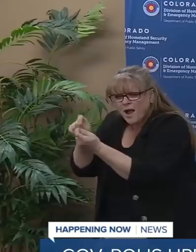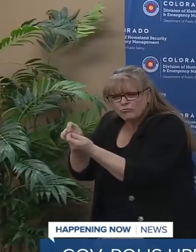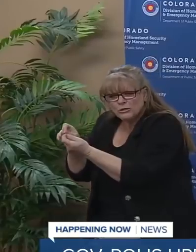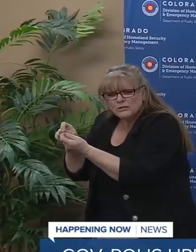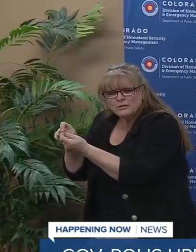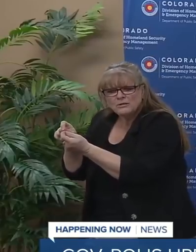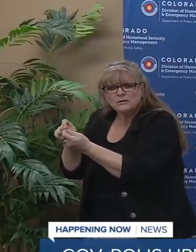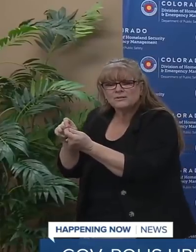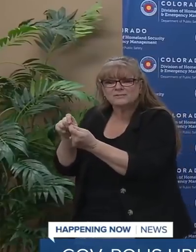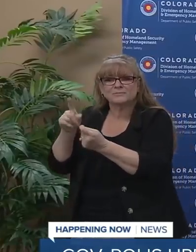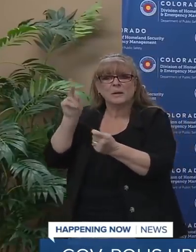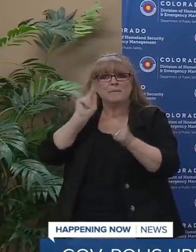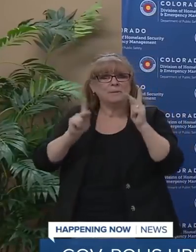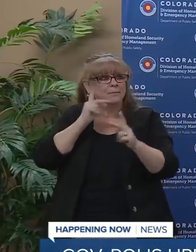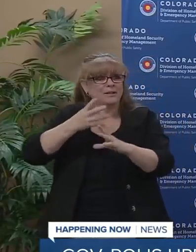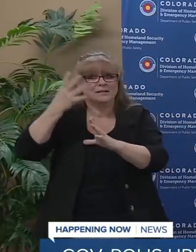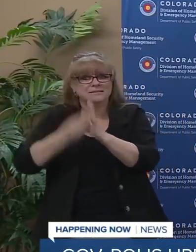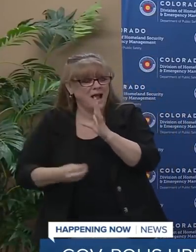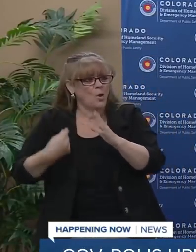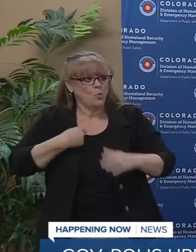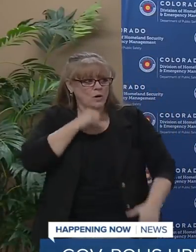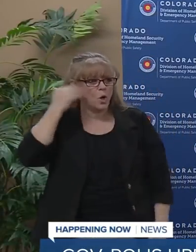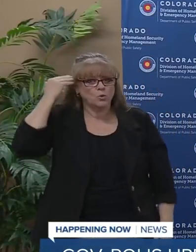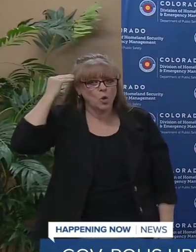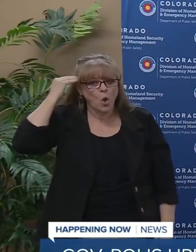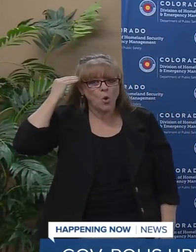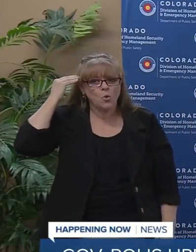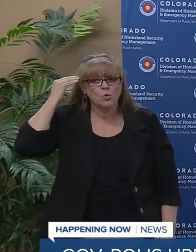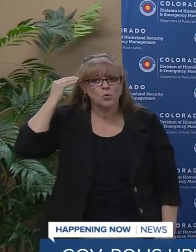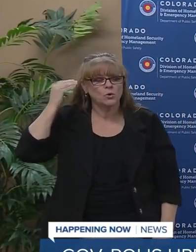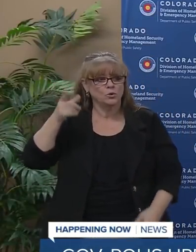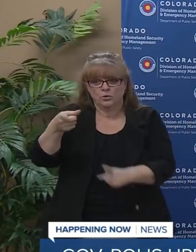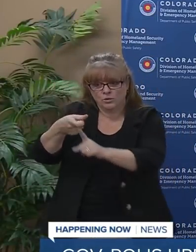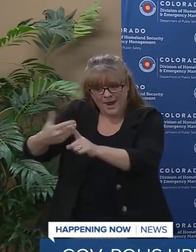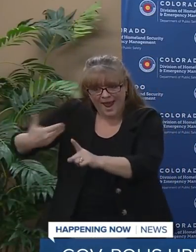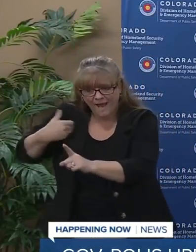And that's correct. It's not orders of magnitude off. He